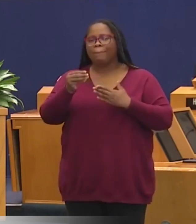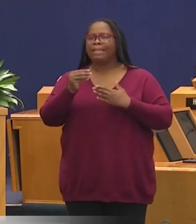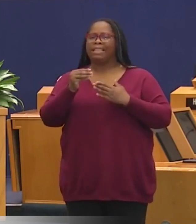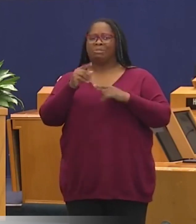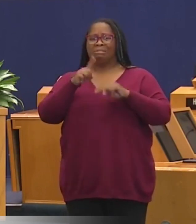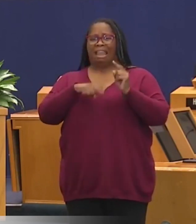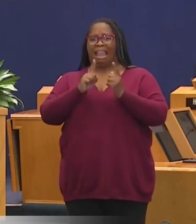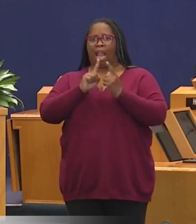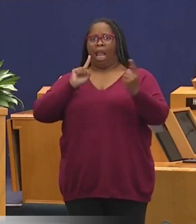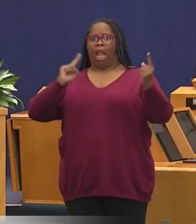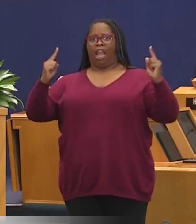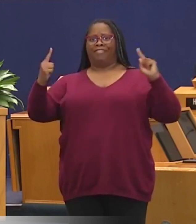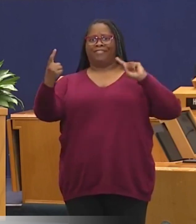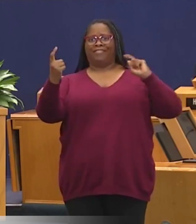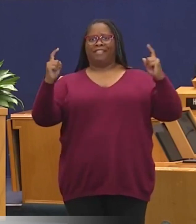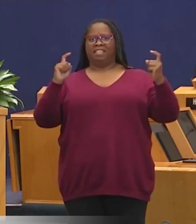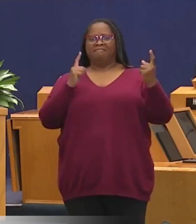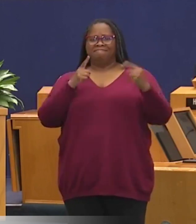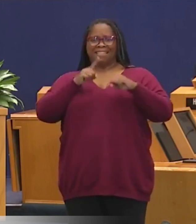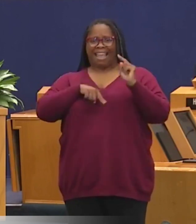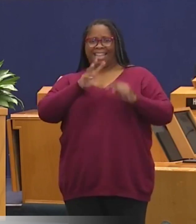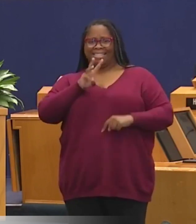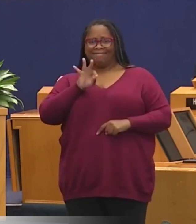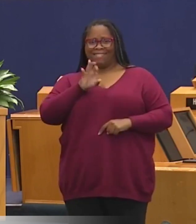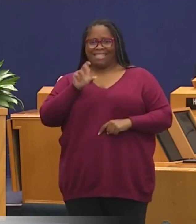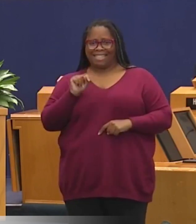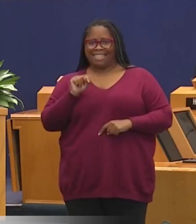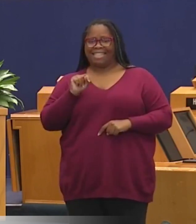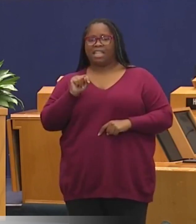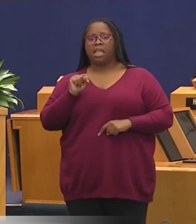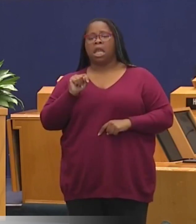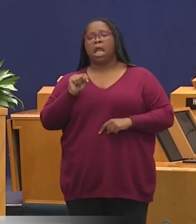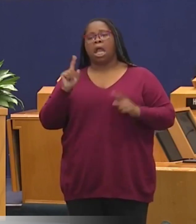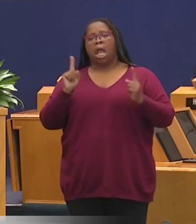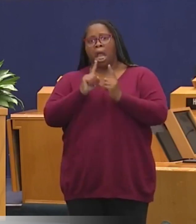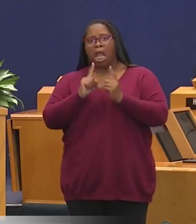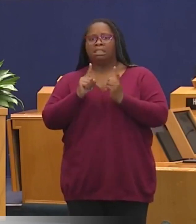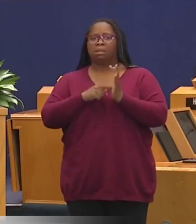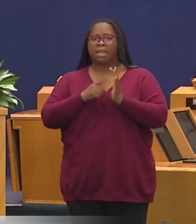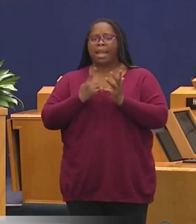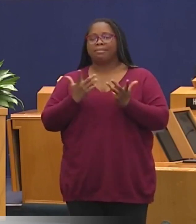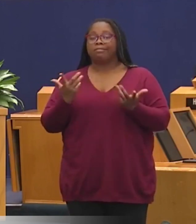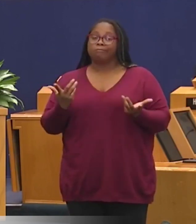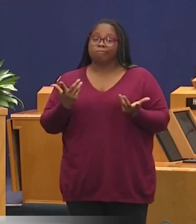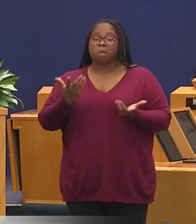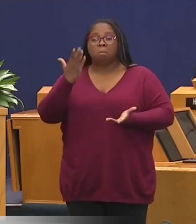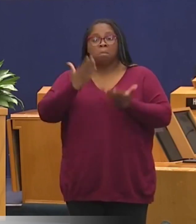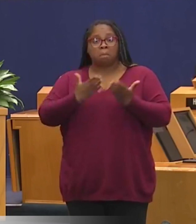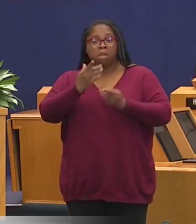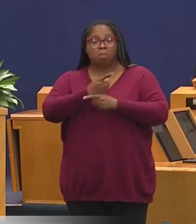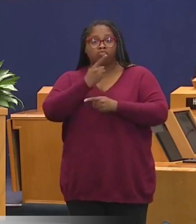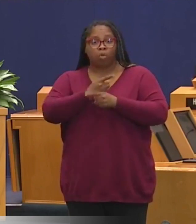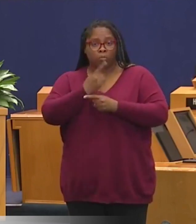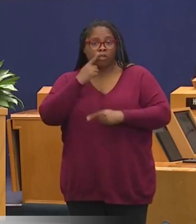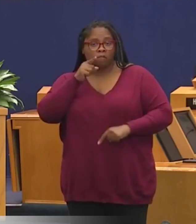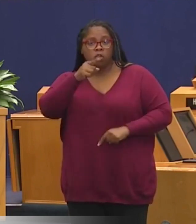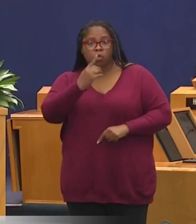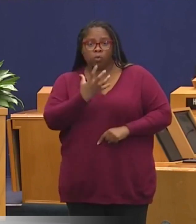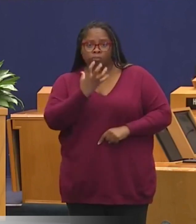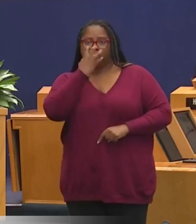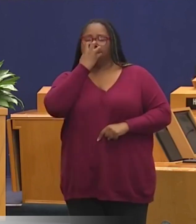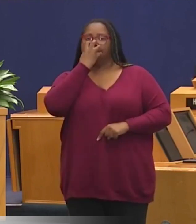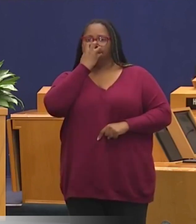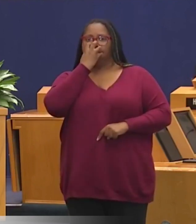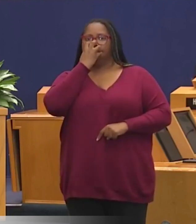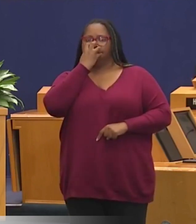a good idea, given the evidence that says that you could be asymptomatic and still infectious, for you to cover your nose and mouth. But